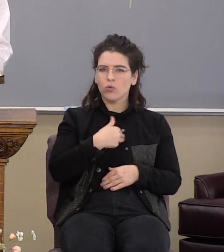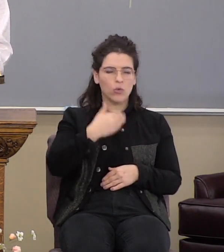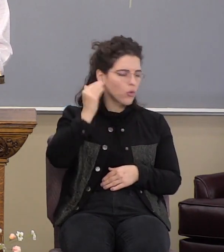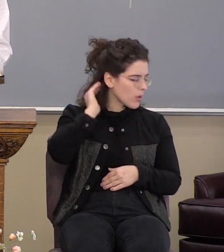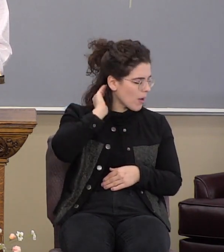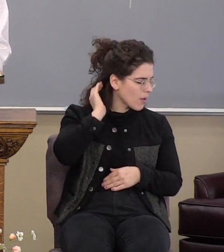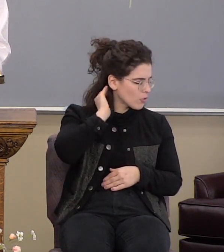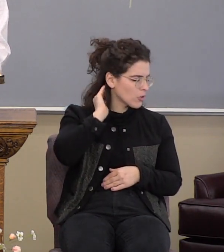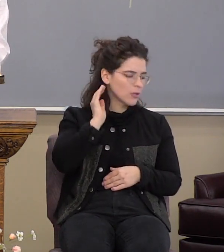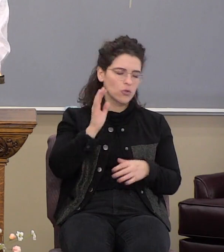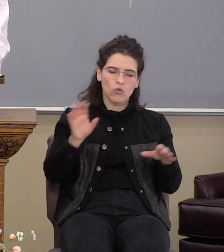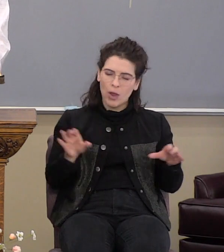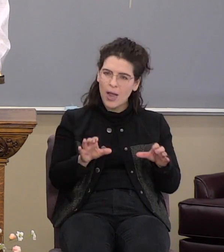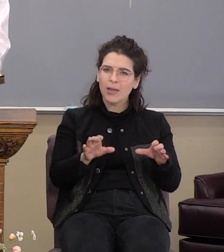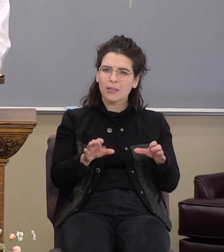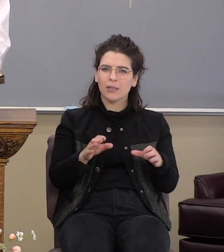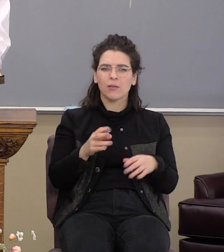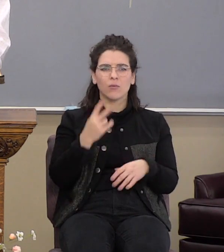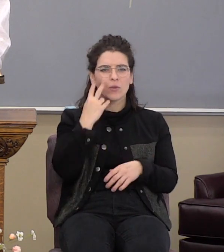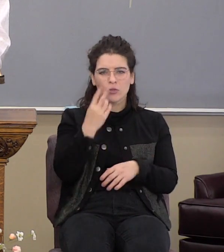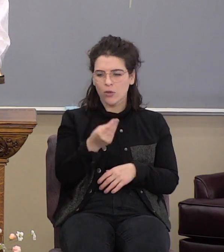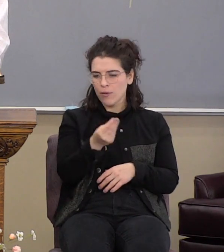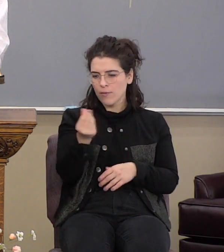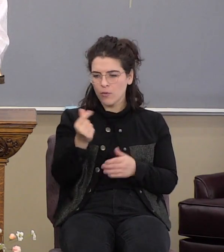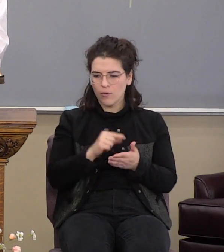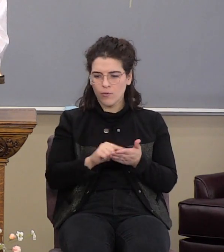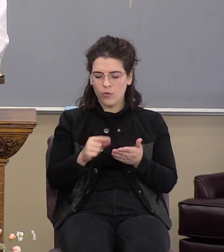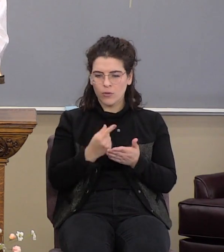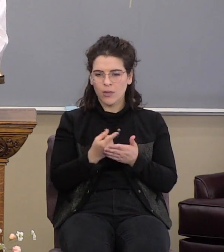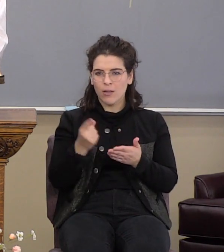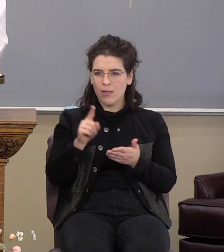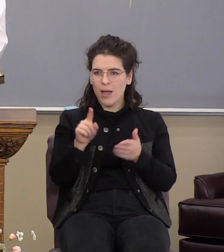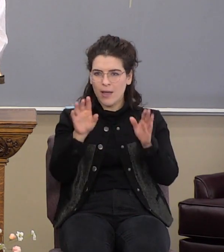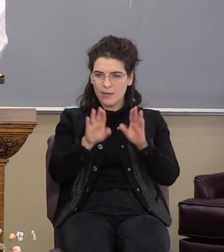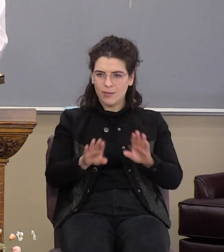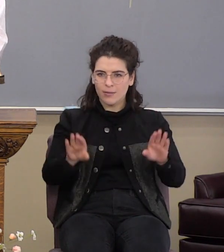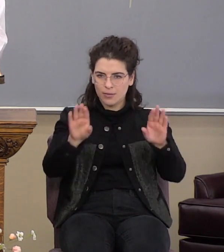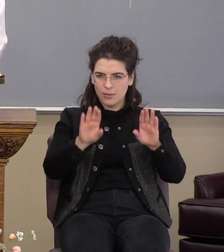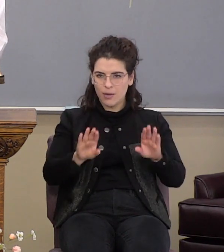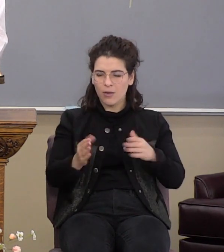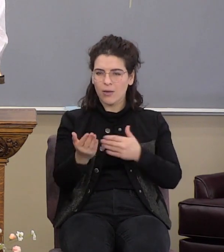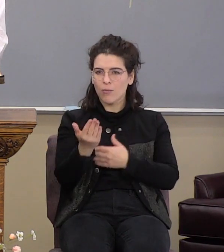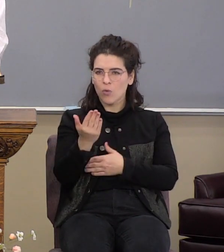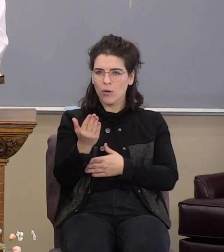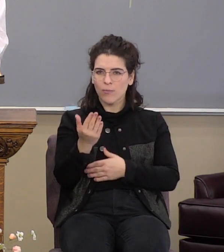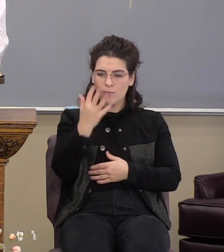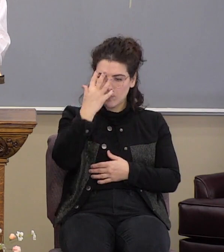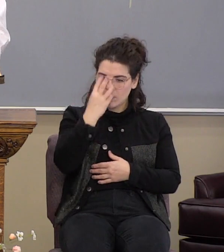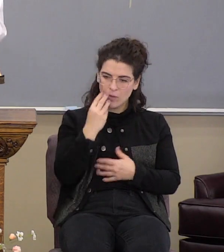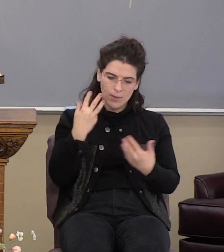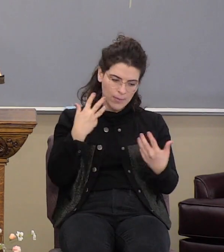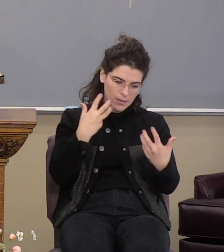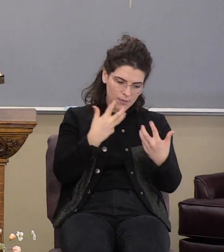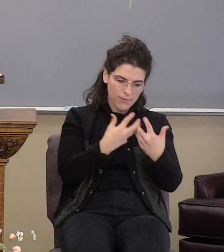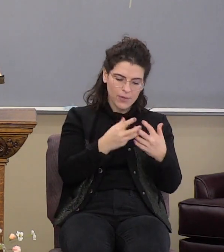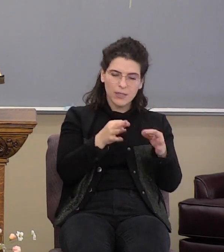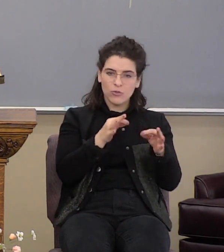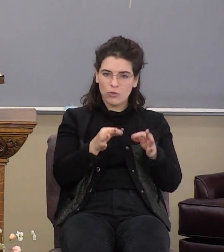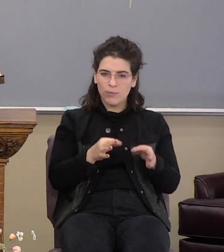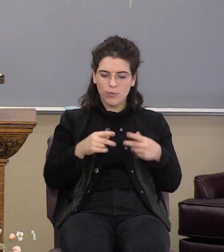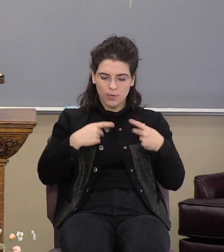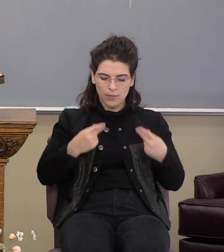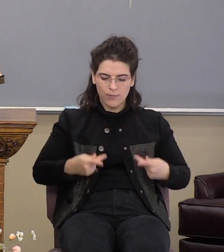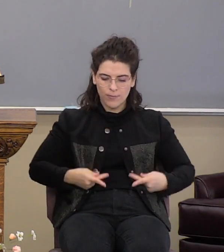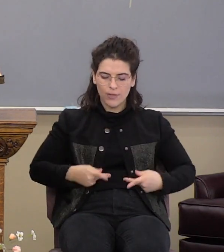are active. We saw a couple of verses last Sunday morning, okay? Sleep is a very fitting description of the physical state